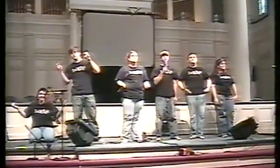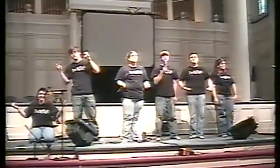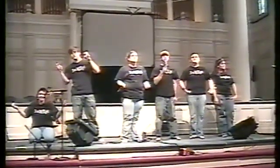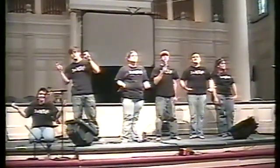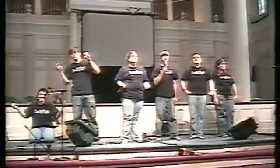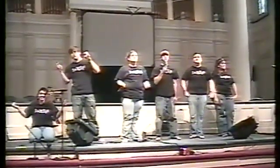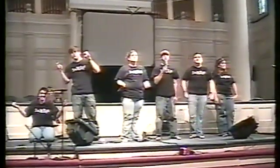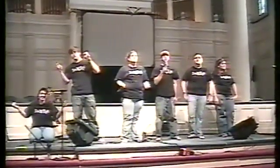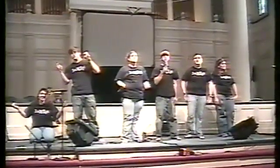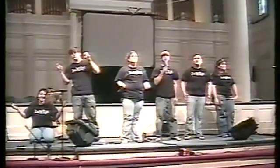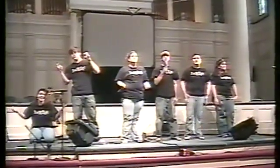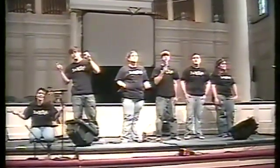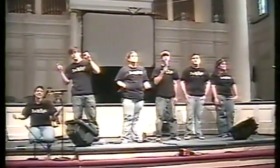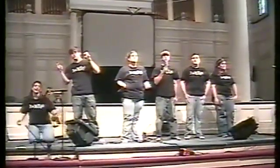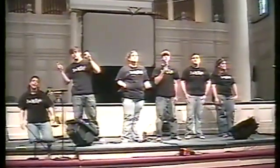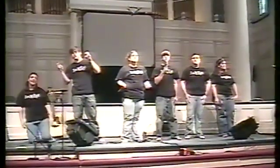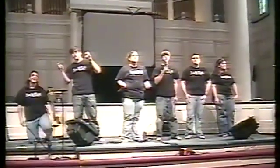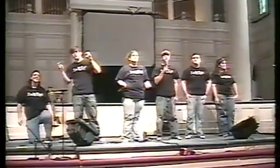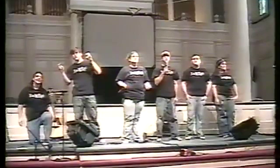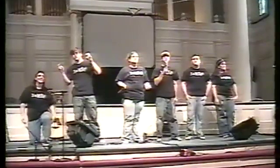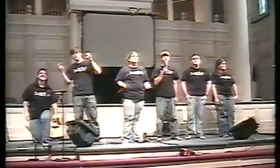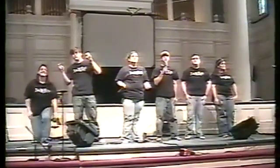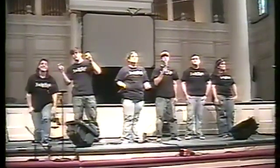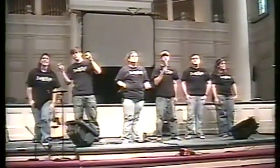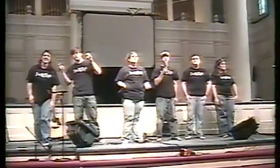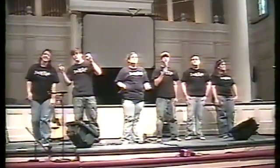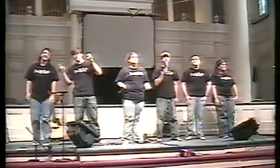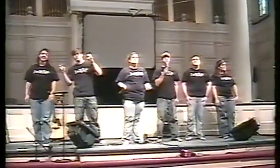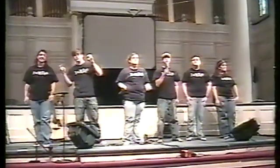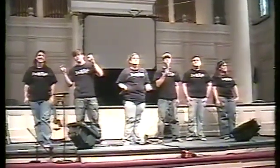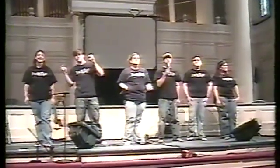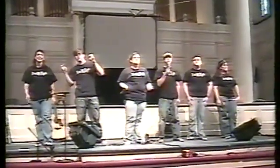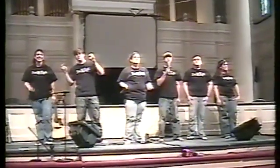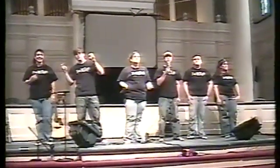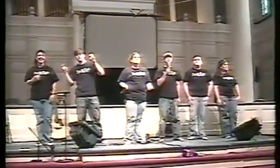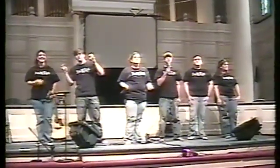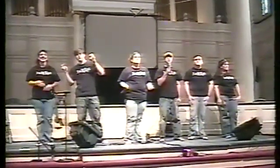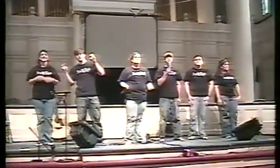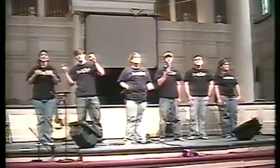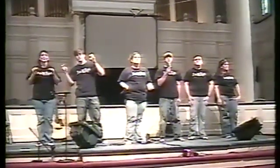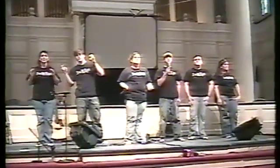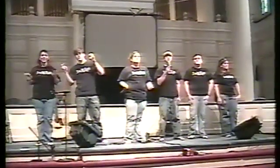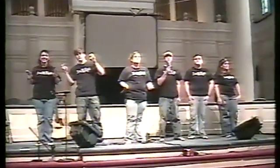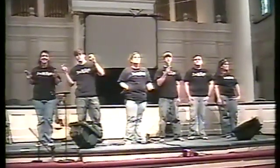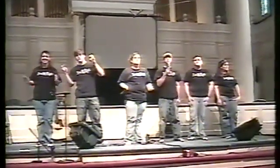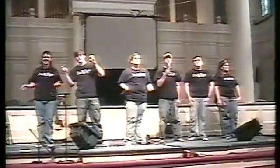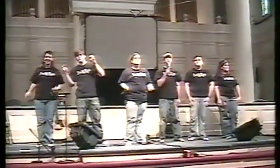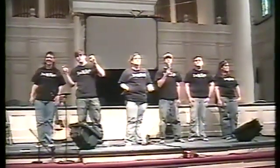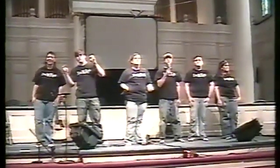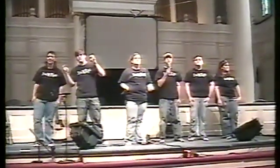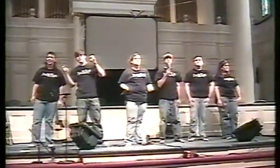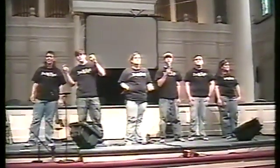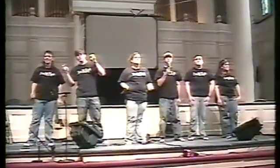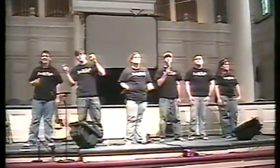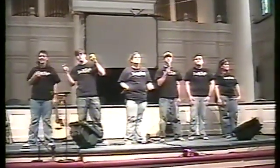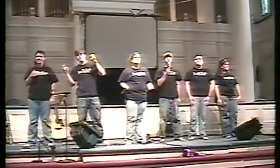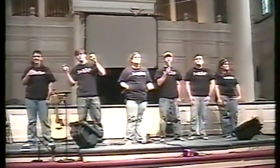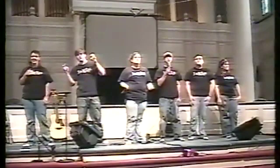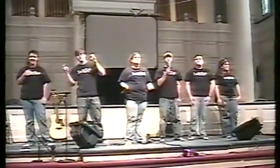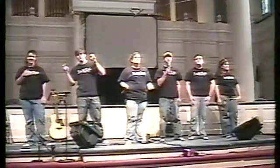adjustment easier. I know I can raise a family overseas. The idea is really scary, though. But I know that you can give me